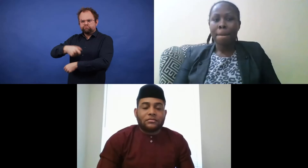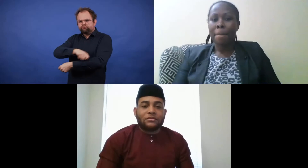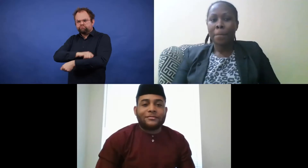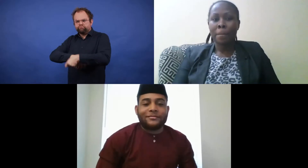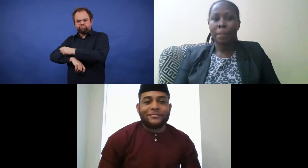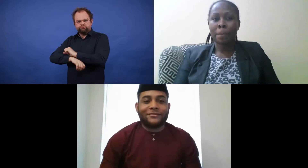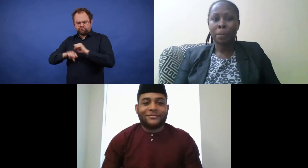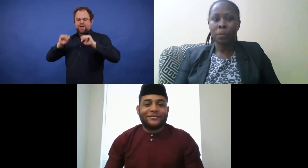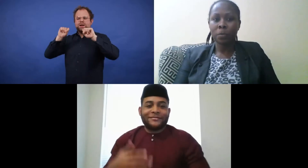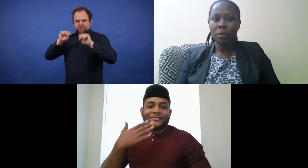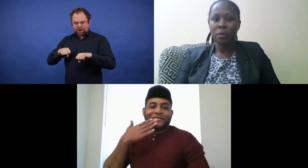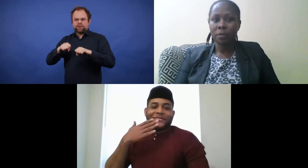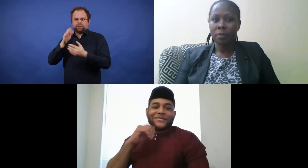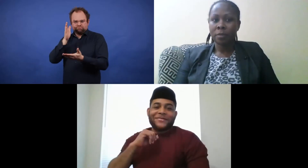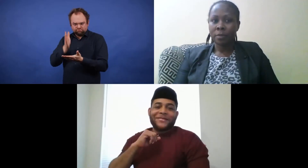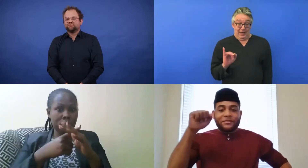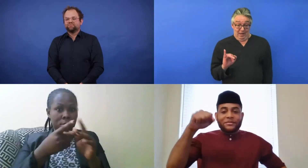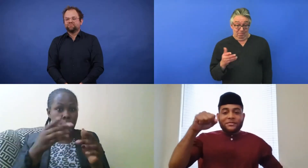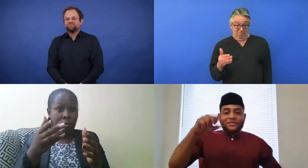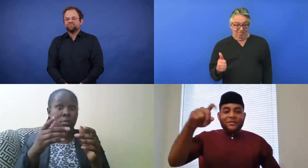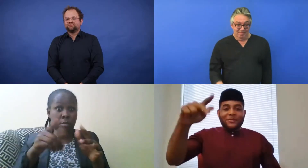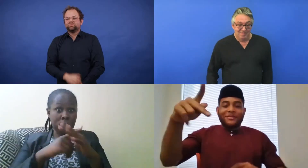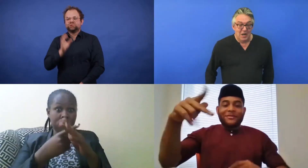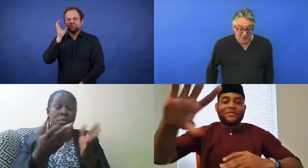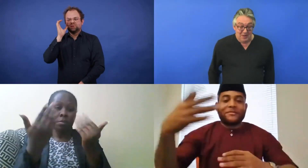barrier? Welcome, Shidi.